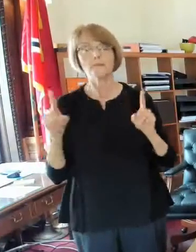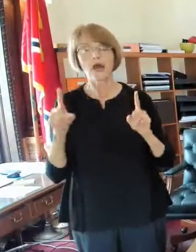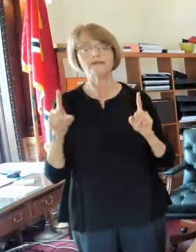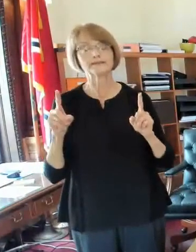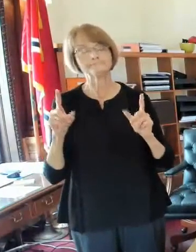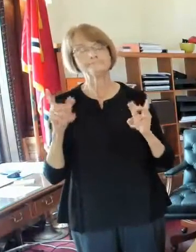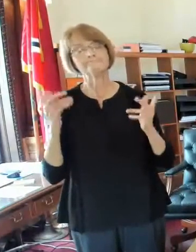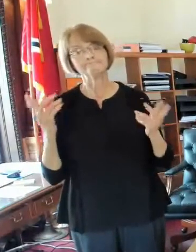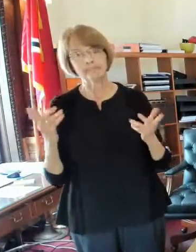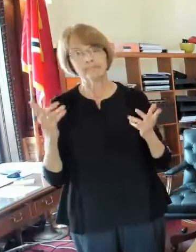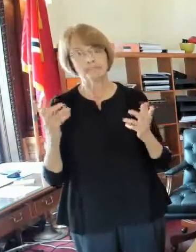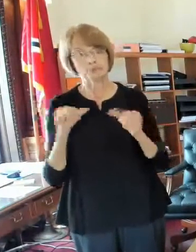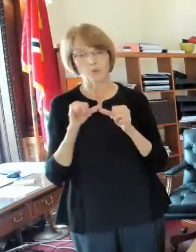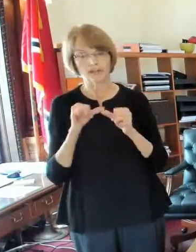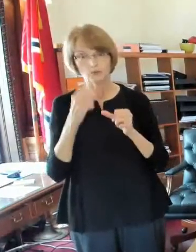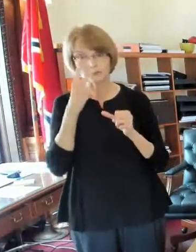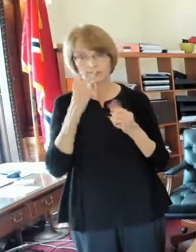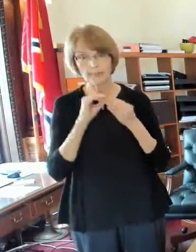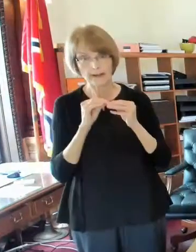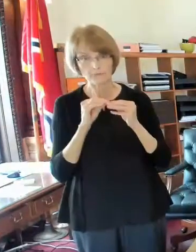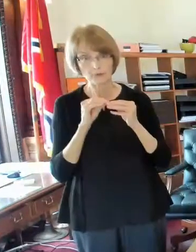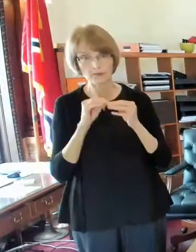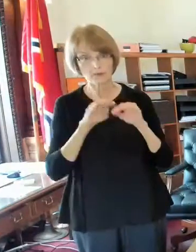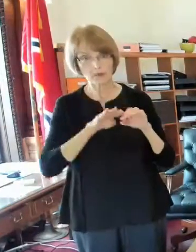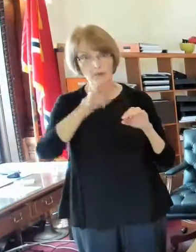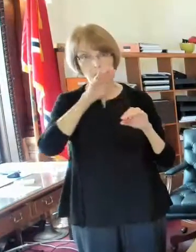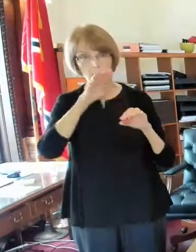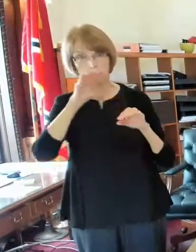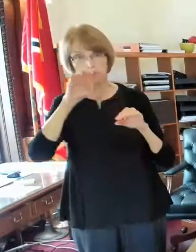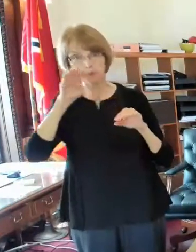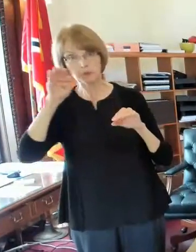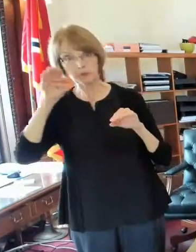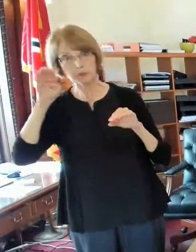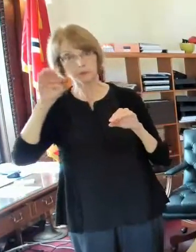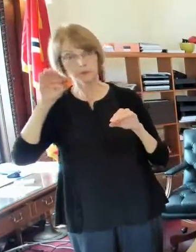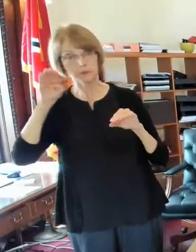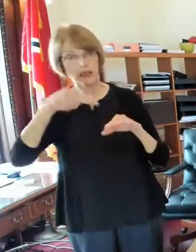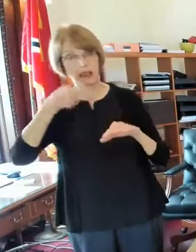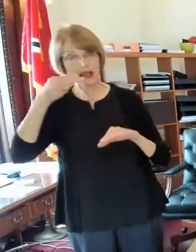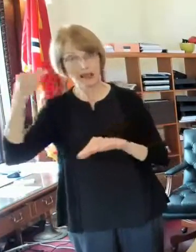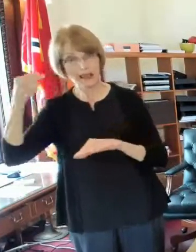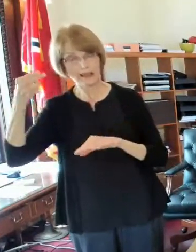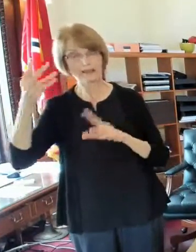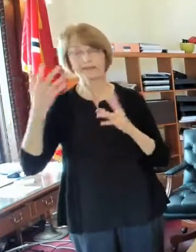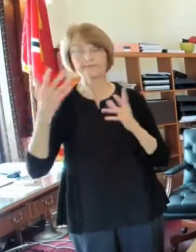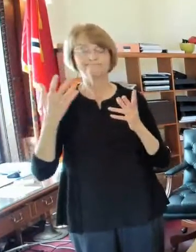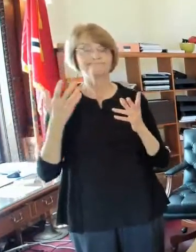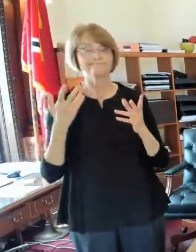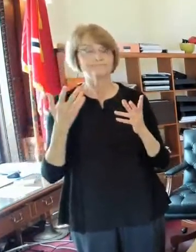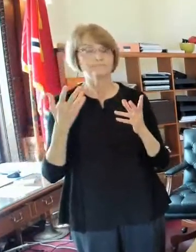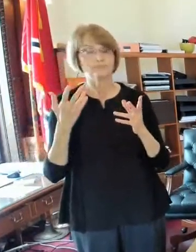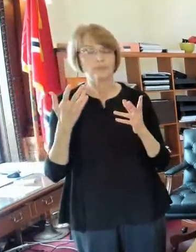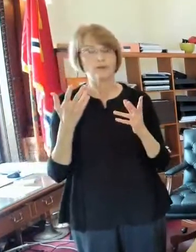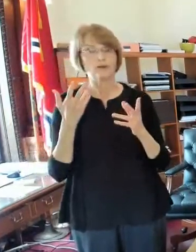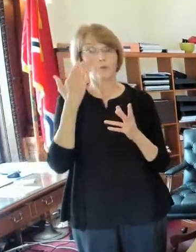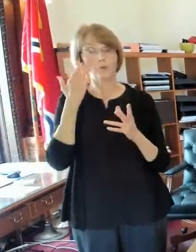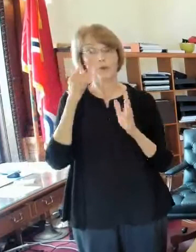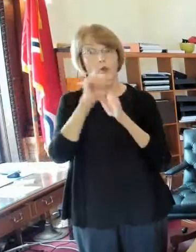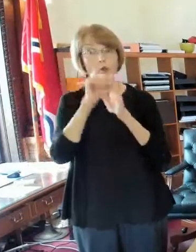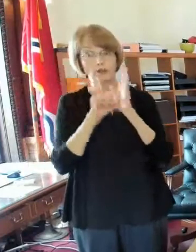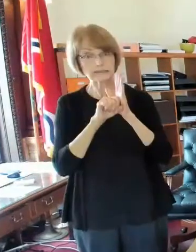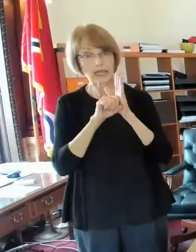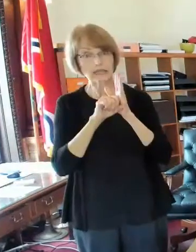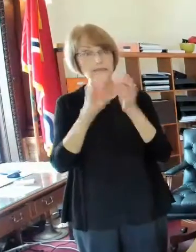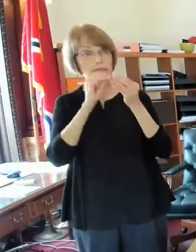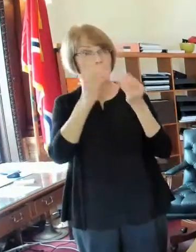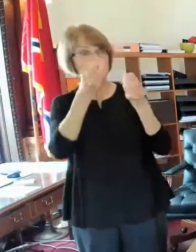we continue to see these numbers stay high, we frankly know that from the state's information, we know